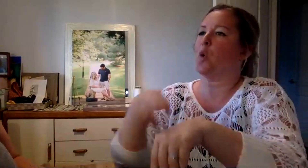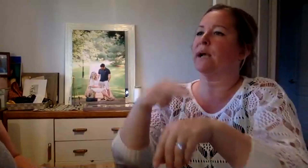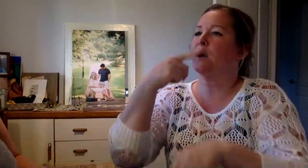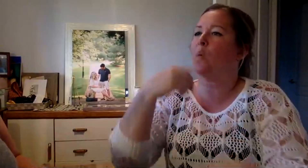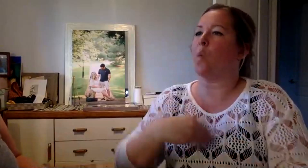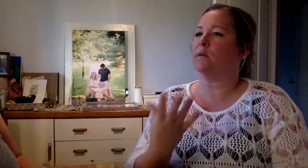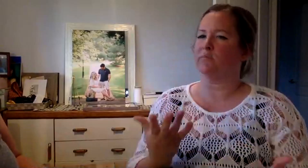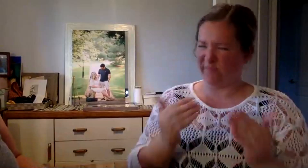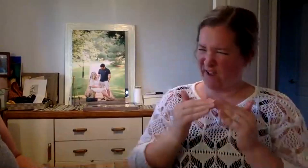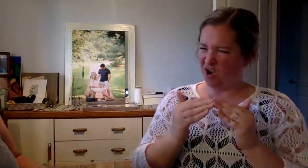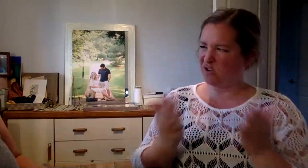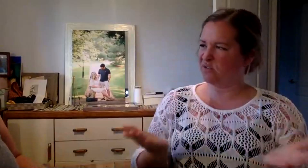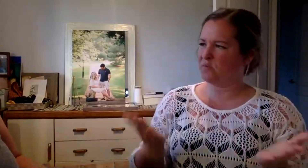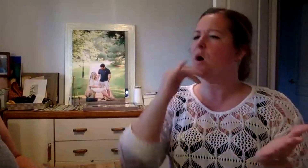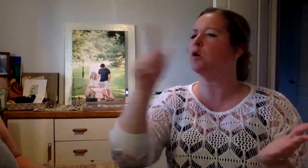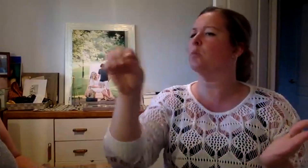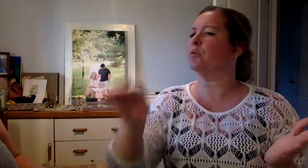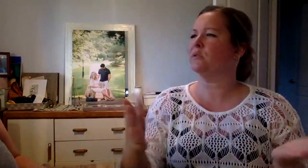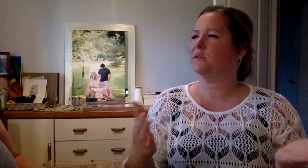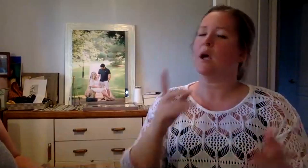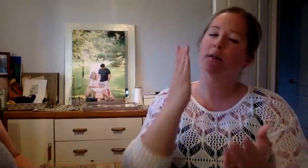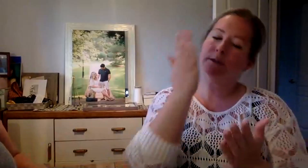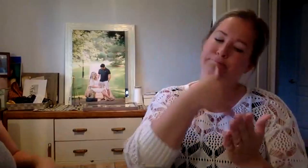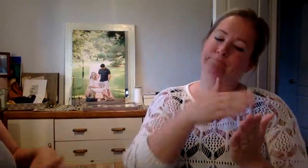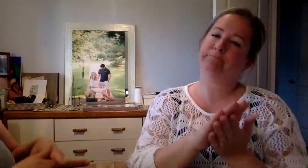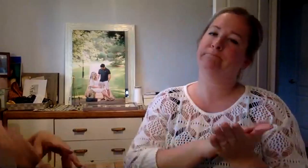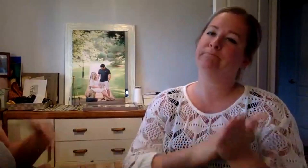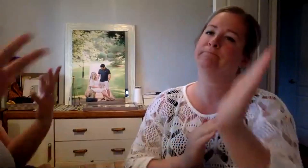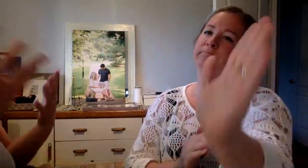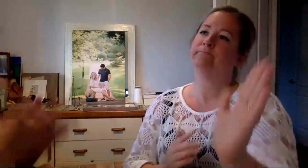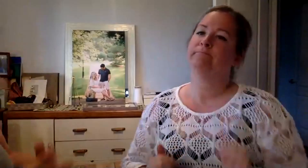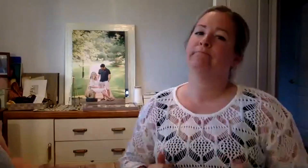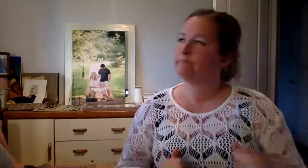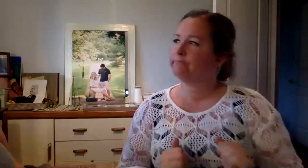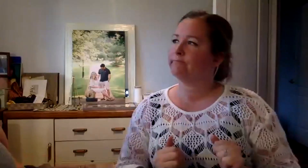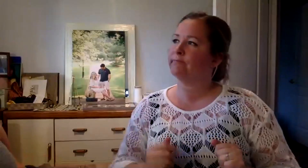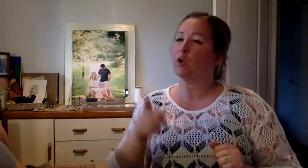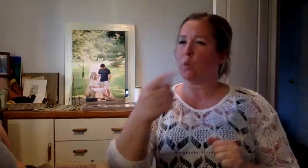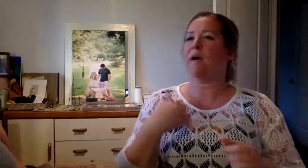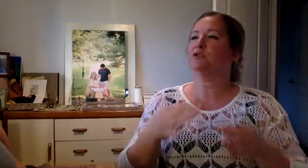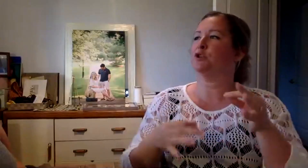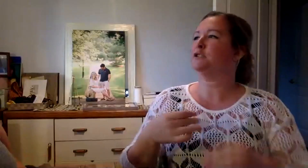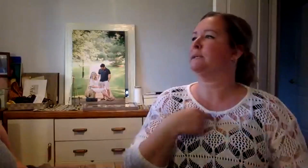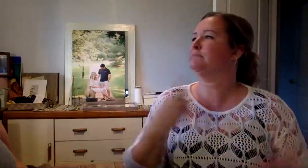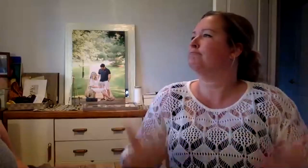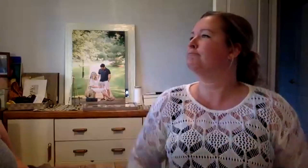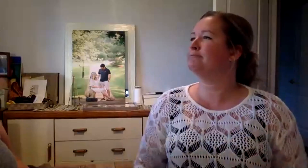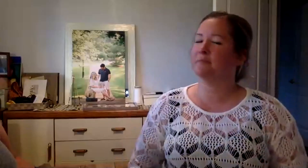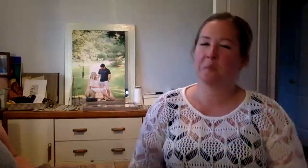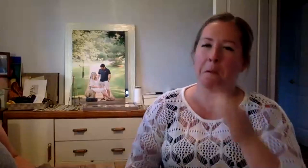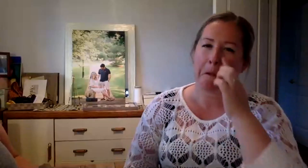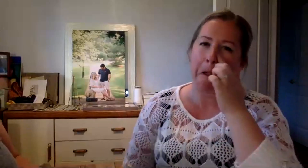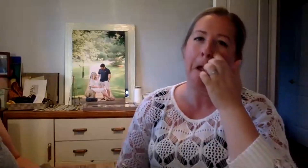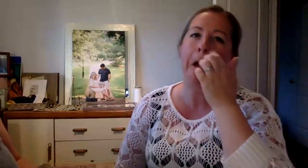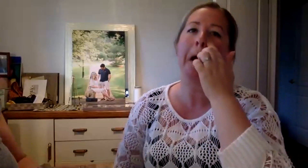down? It doesn't matter. Like if you're hearing, whatever, would you say, hi, I'm hearing? It's